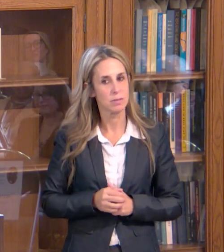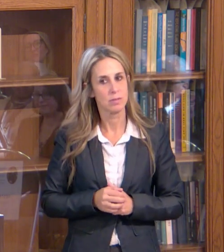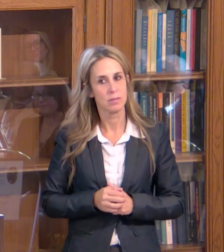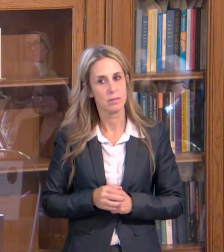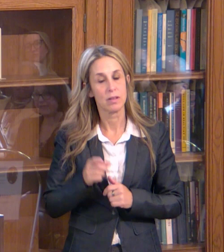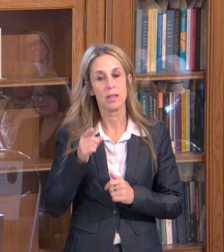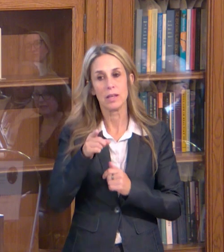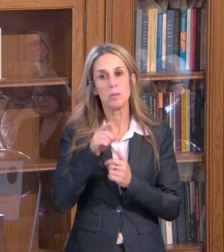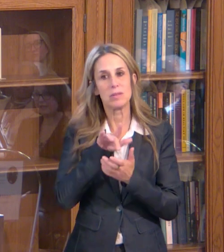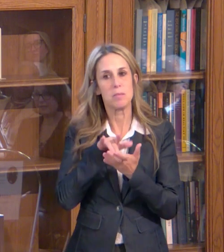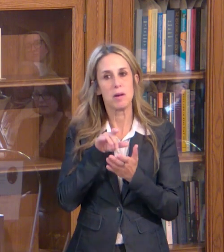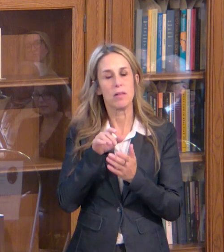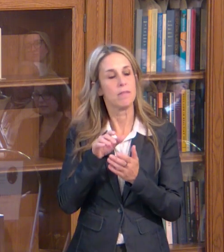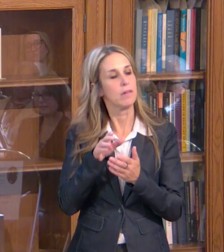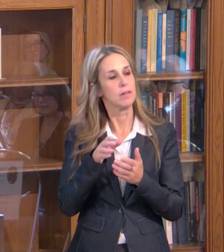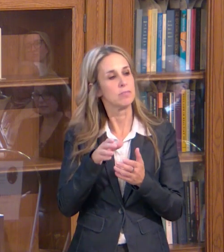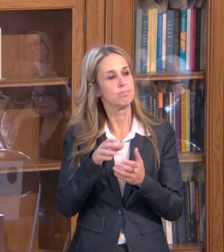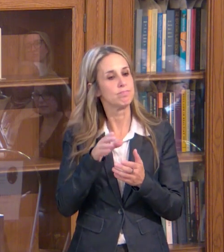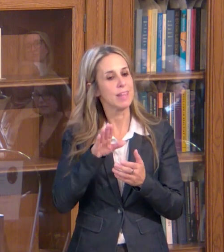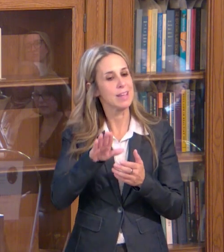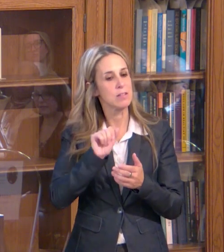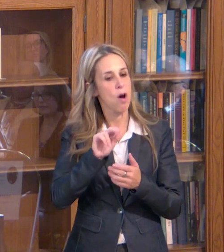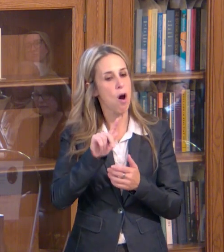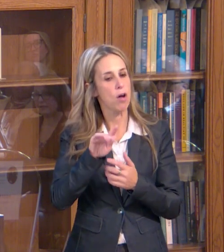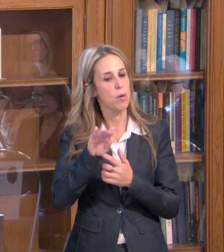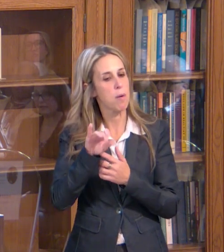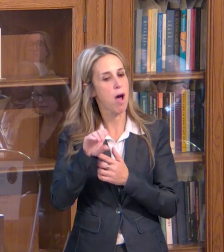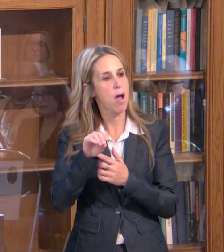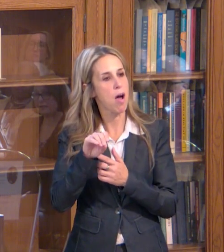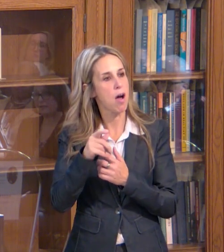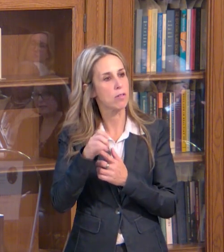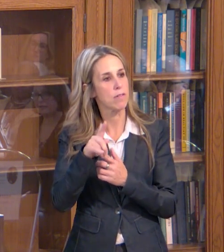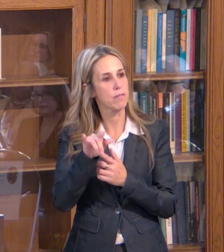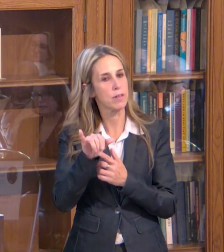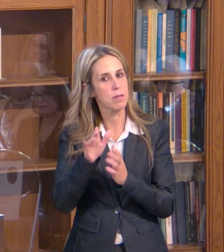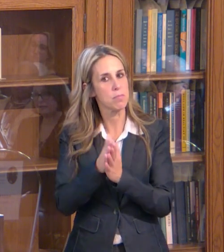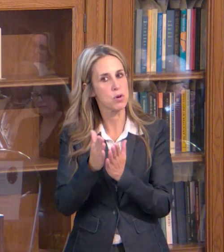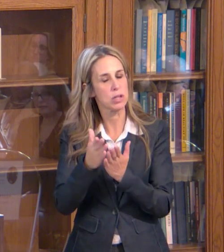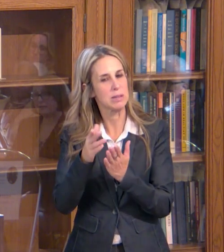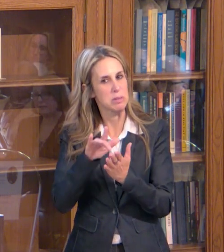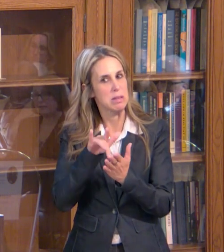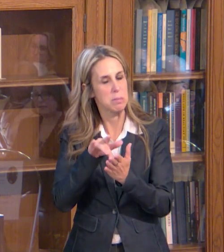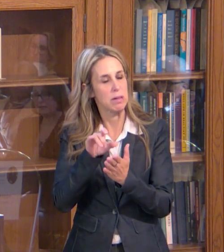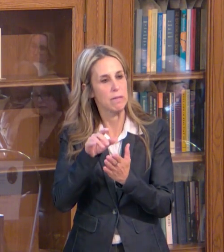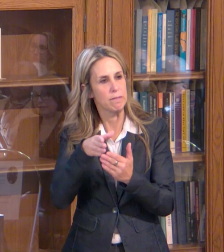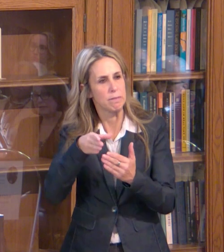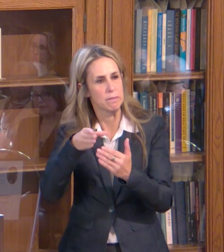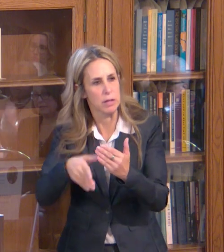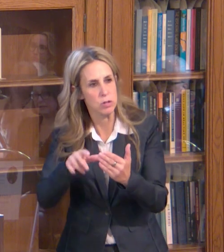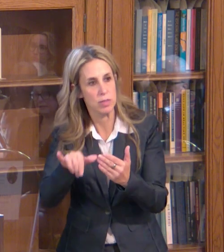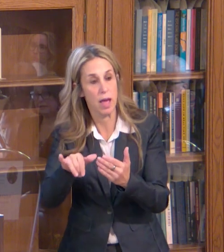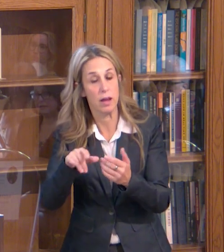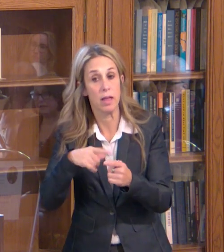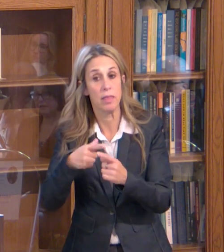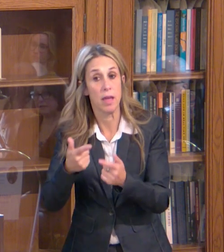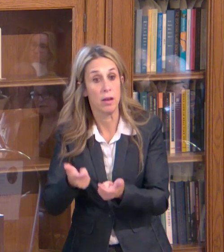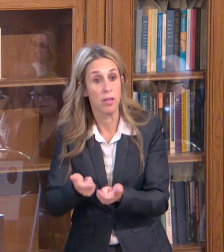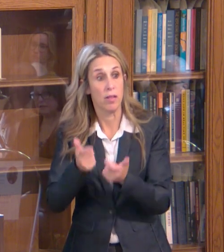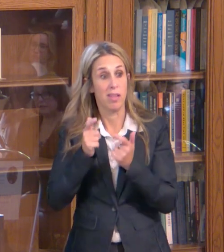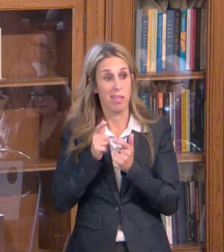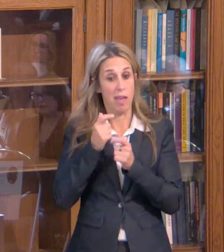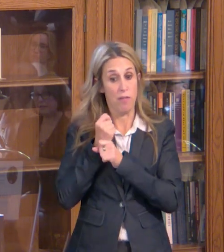of finishing his autobiography and he turned the writing Up From Slavery to Freedom completely over over to